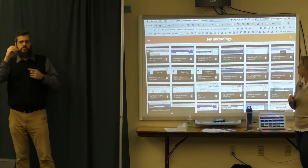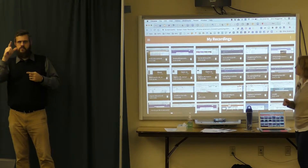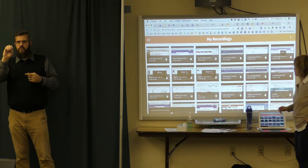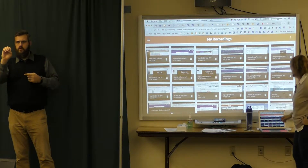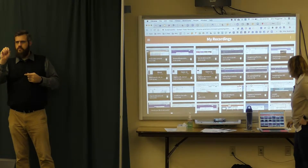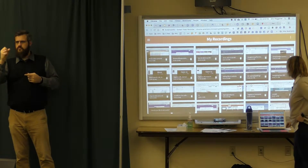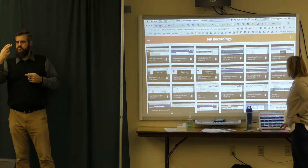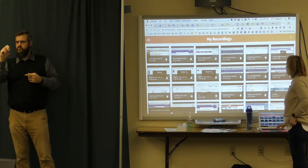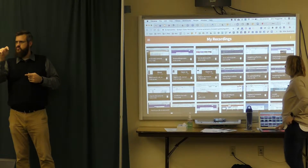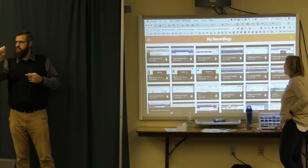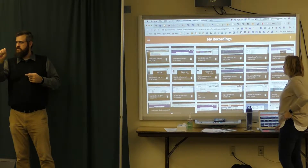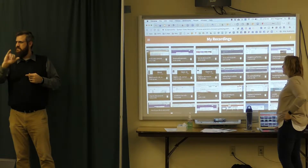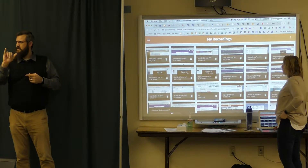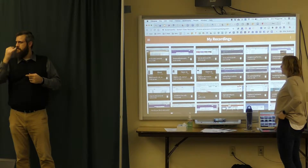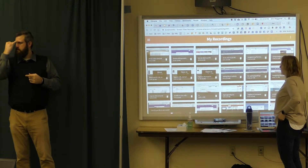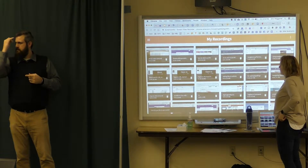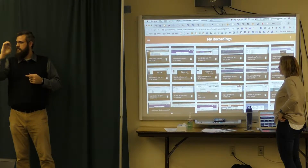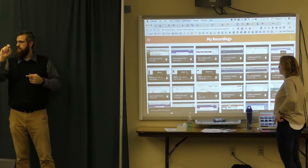yeah. You just can't.